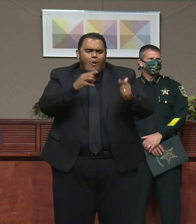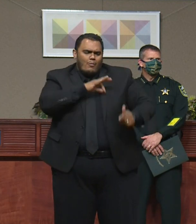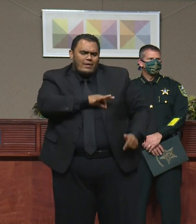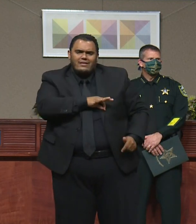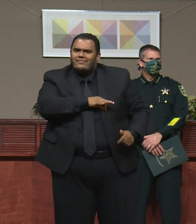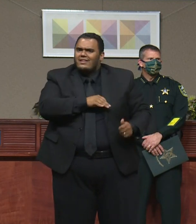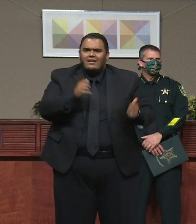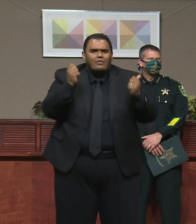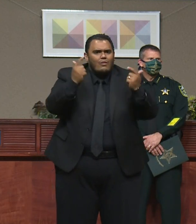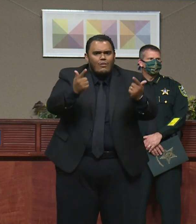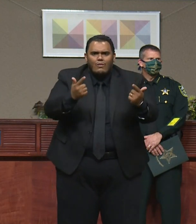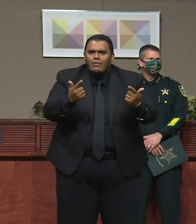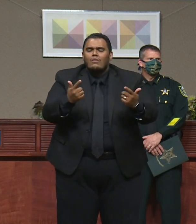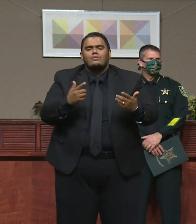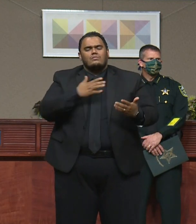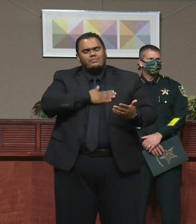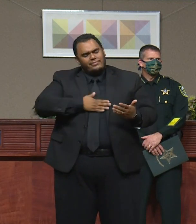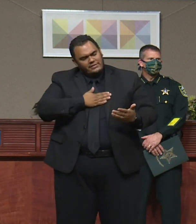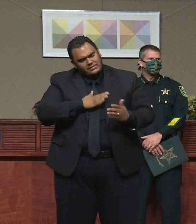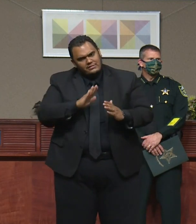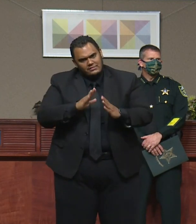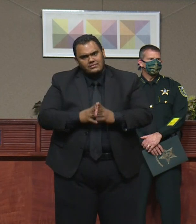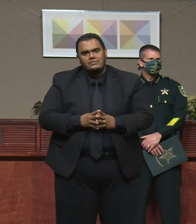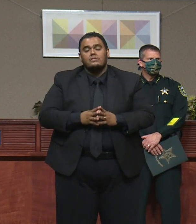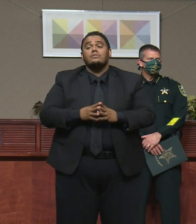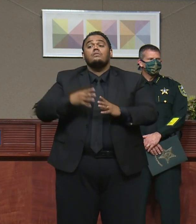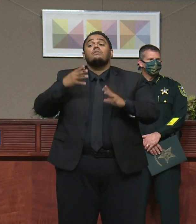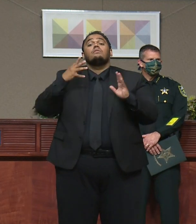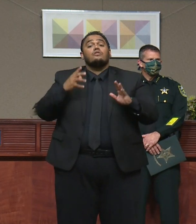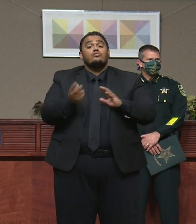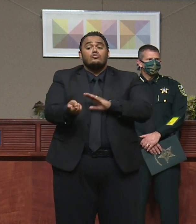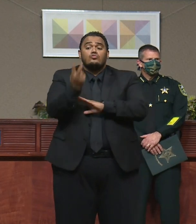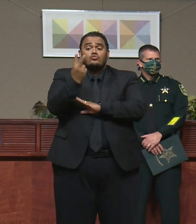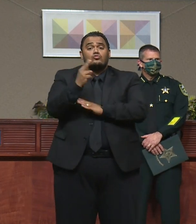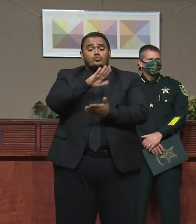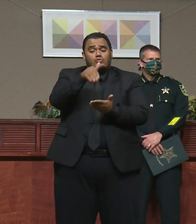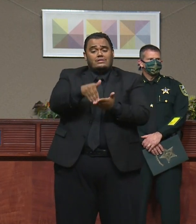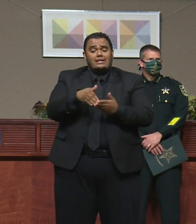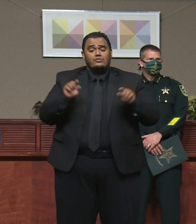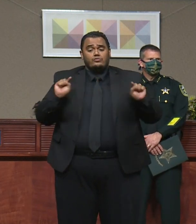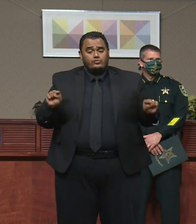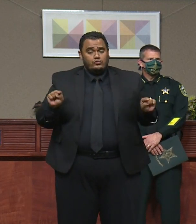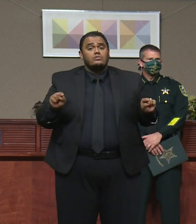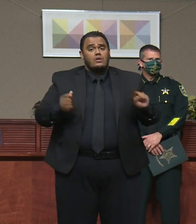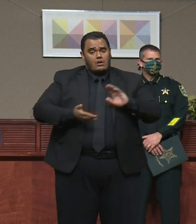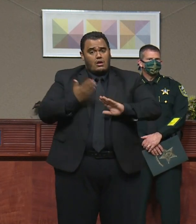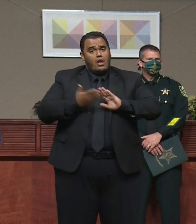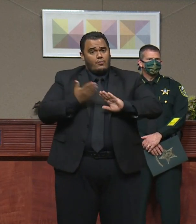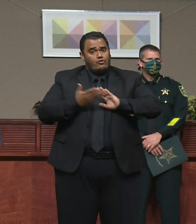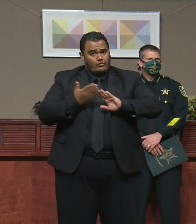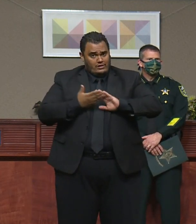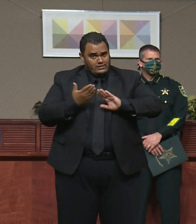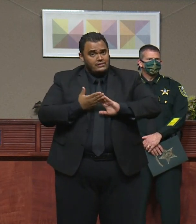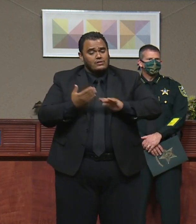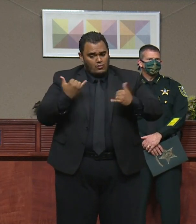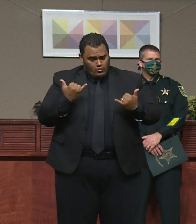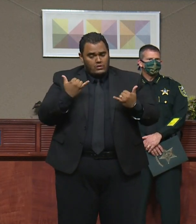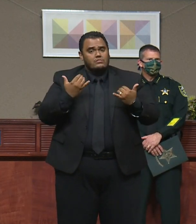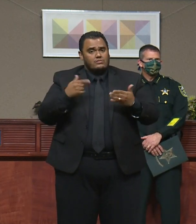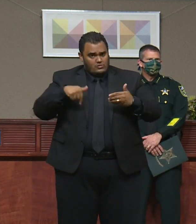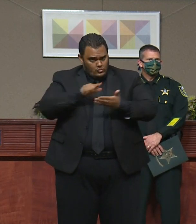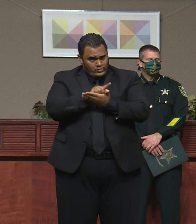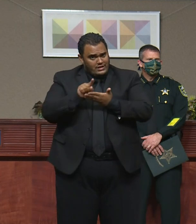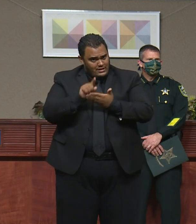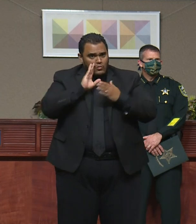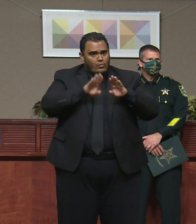so as we go forward. This week, 2 sites operated by the Orange County Health Services will be open